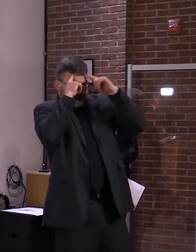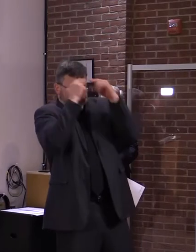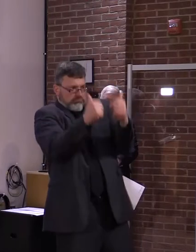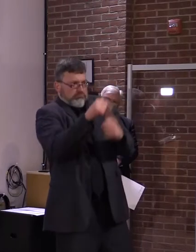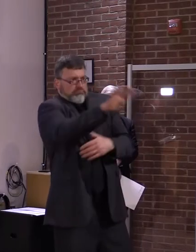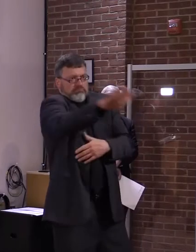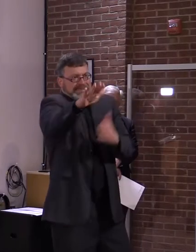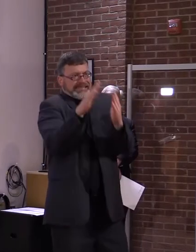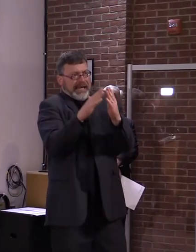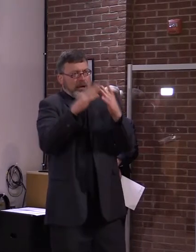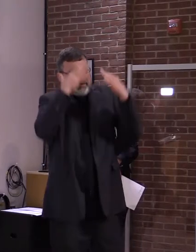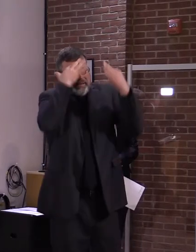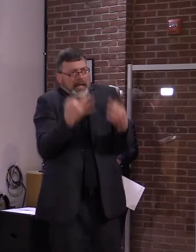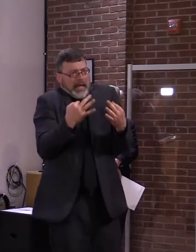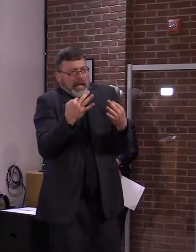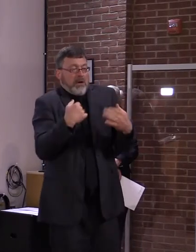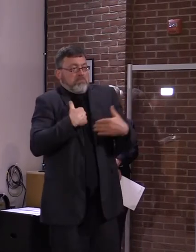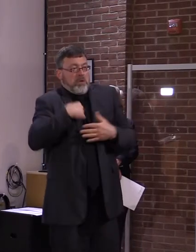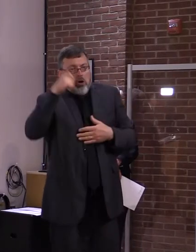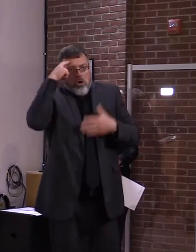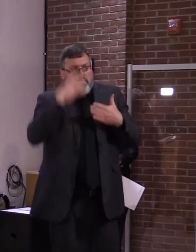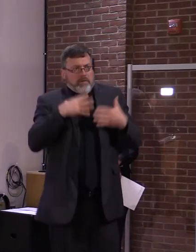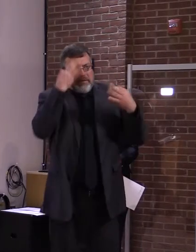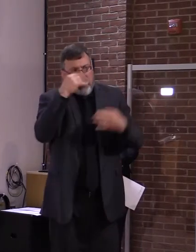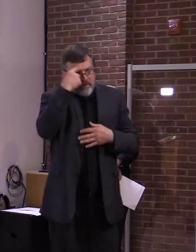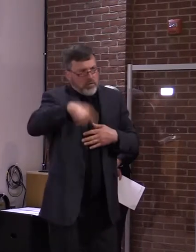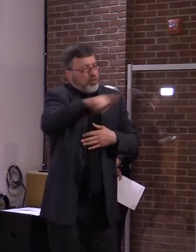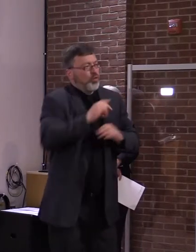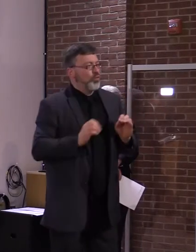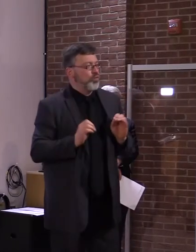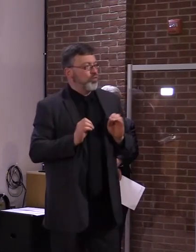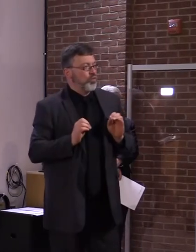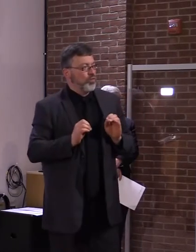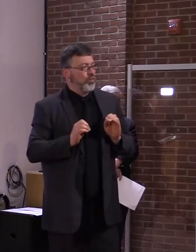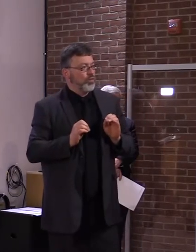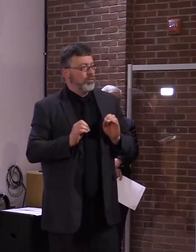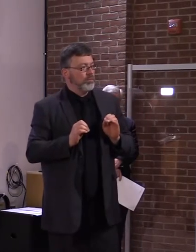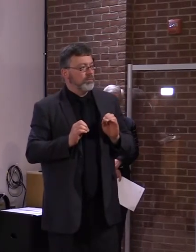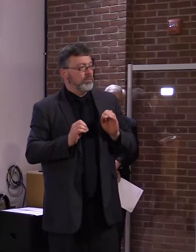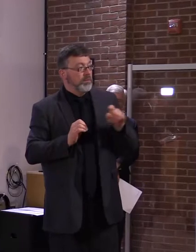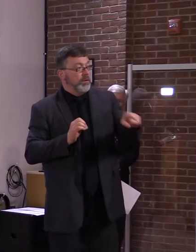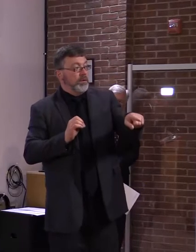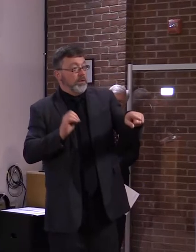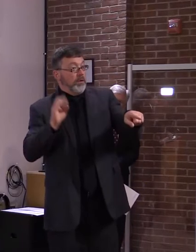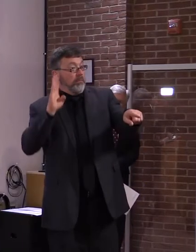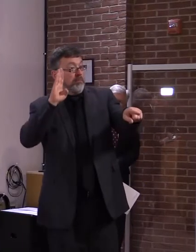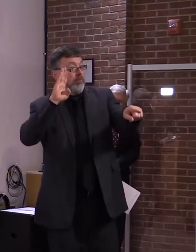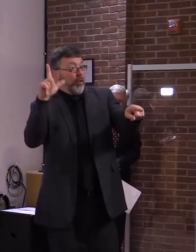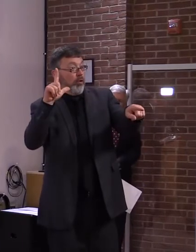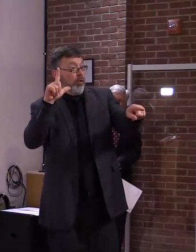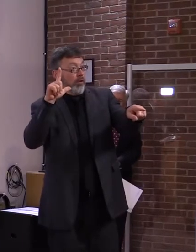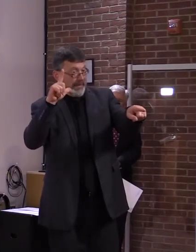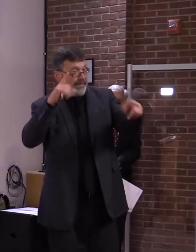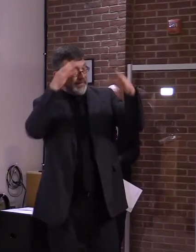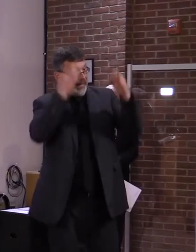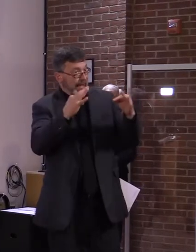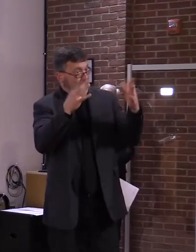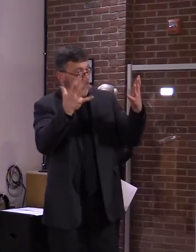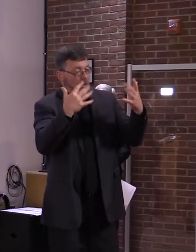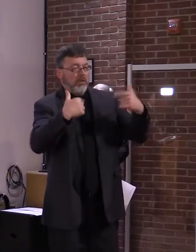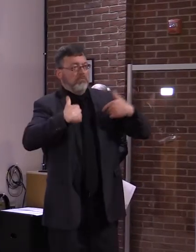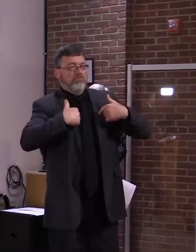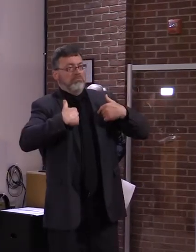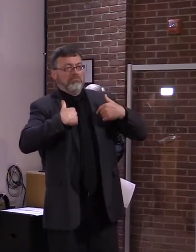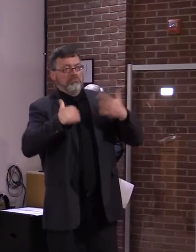did. It seems to me that Burlington might have at one point, but I think they lifted that as well. So again, this is